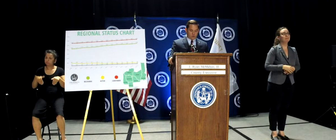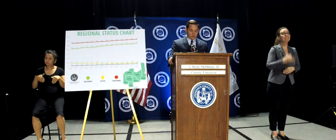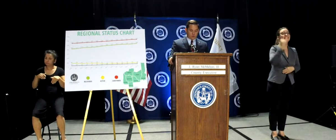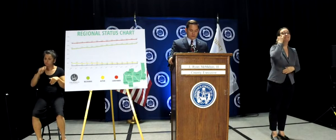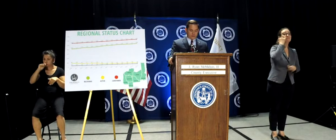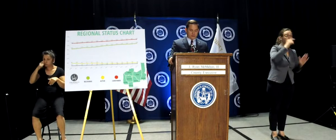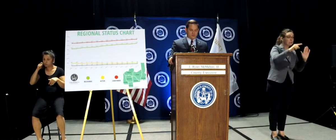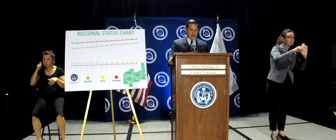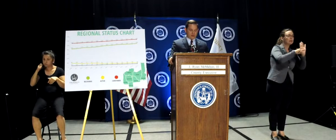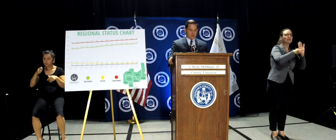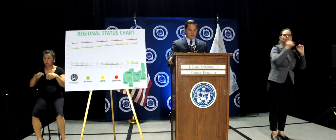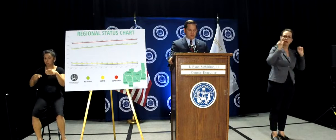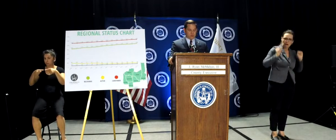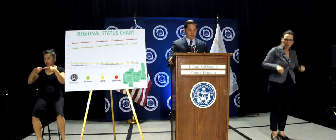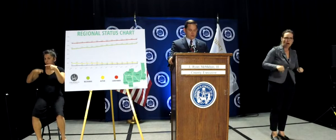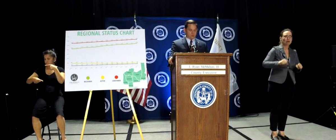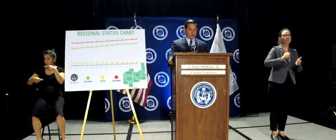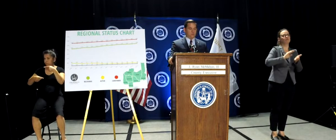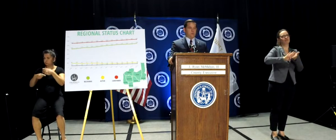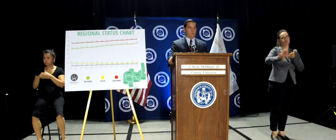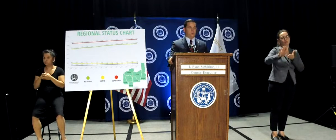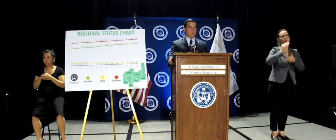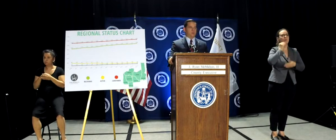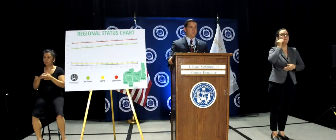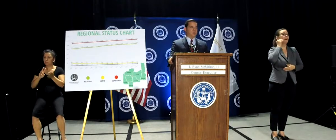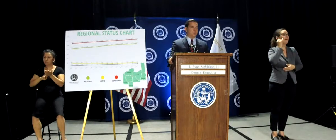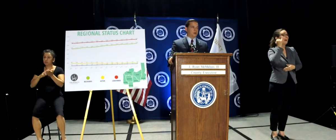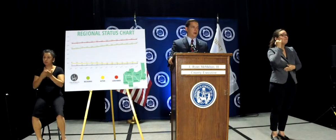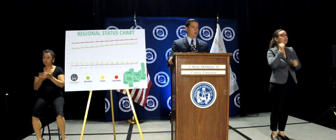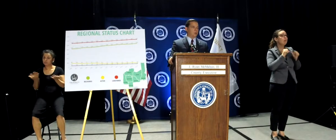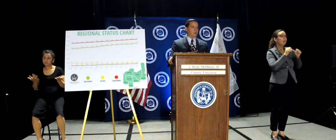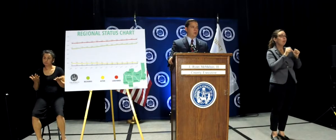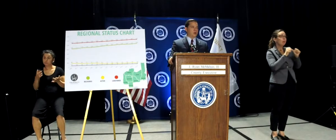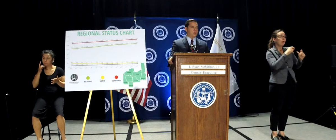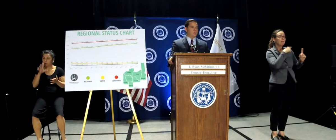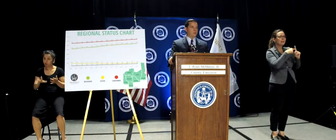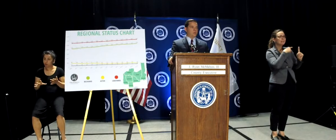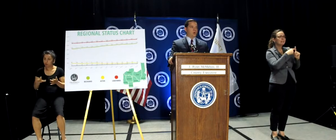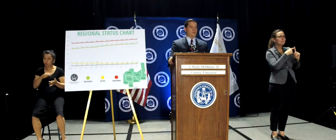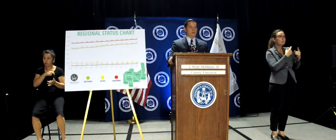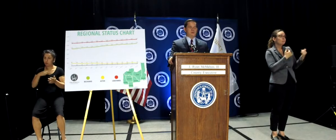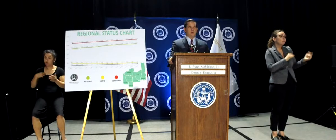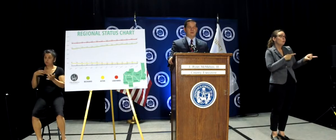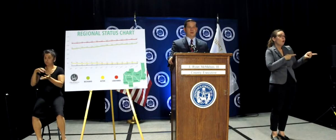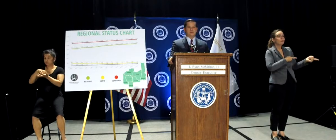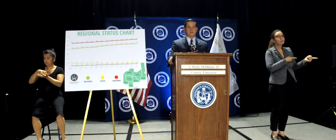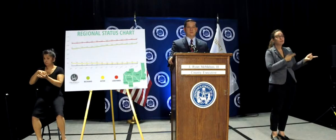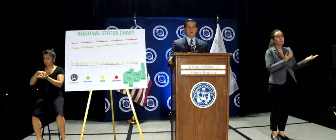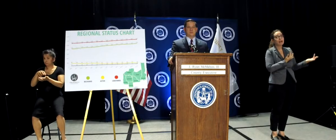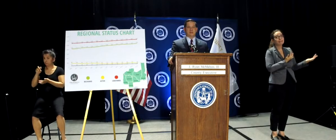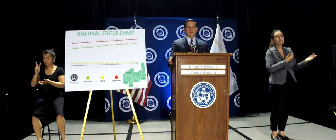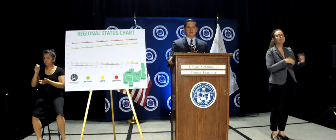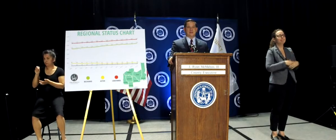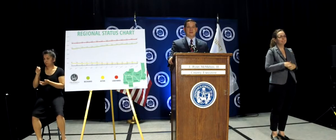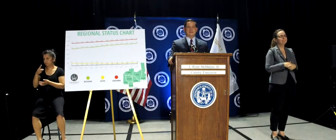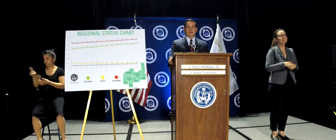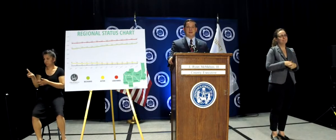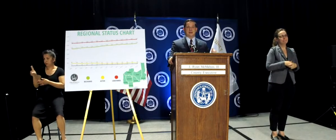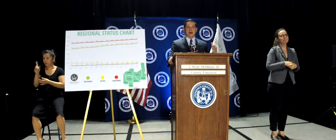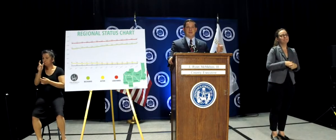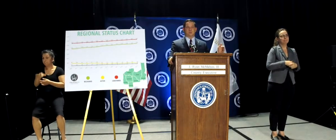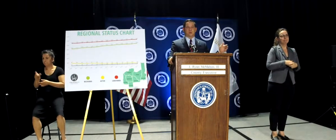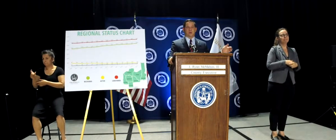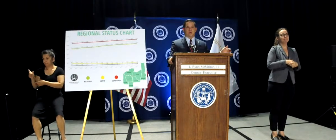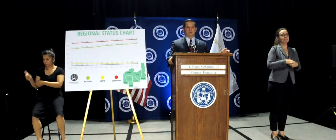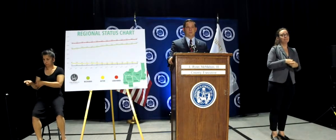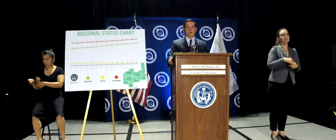Certainly when you take these factors in, we have under 20 people in the community right now with COVID-type symptoms that need